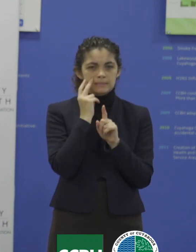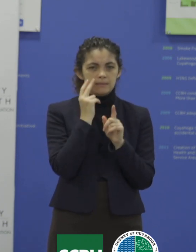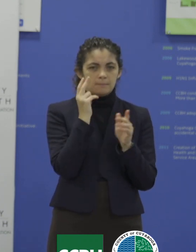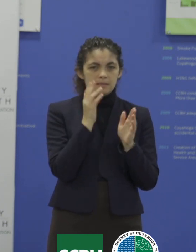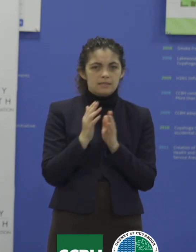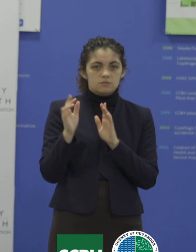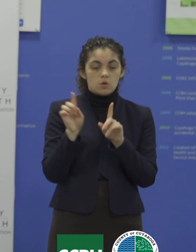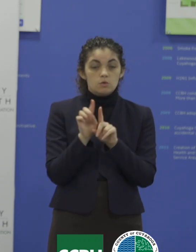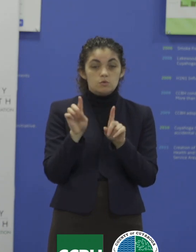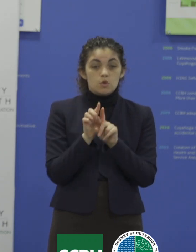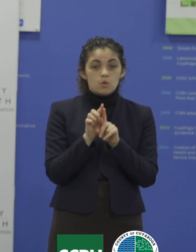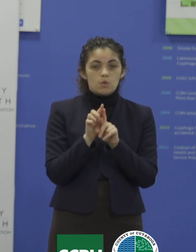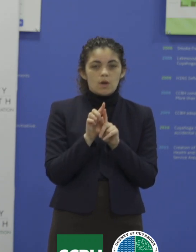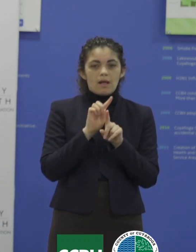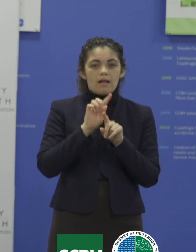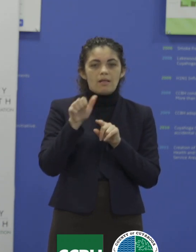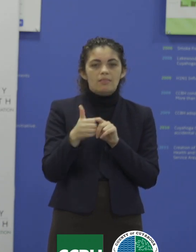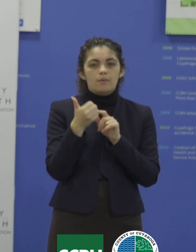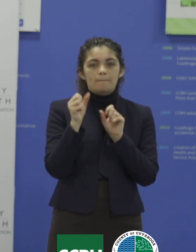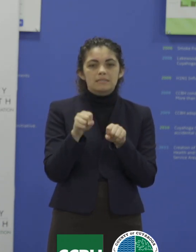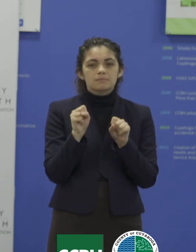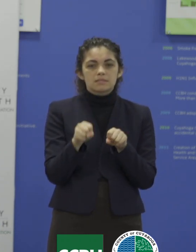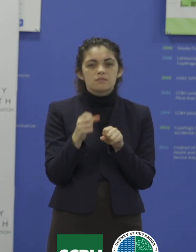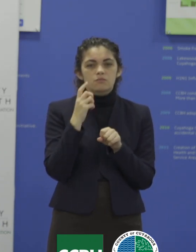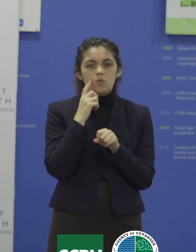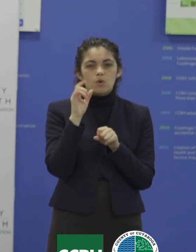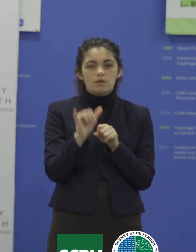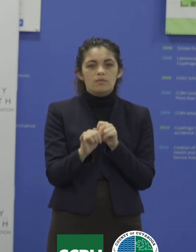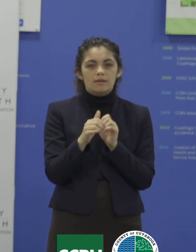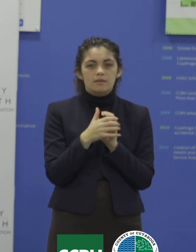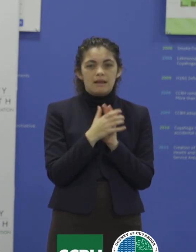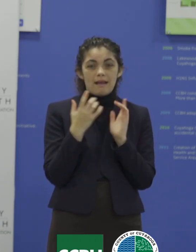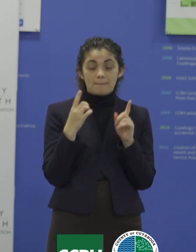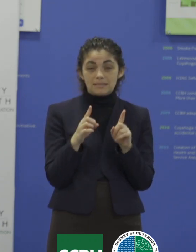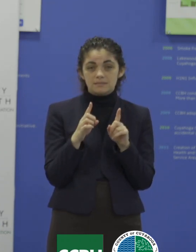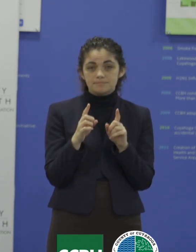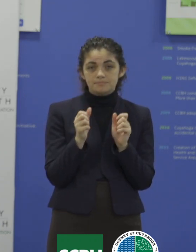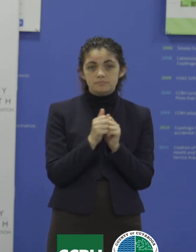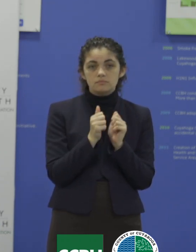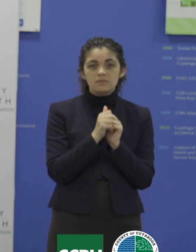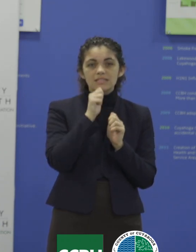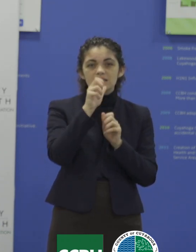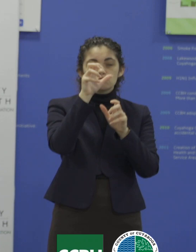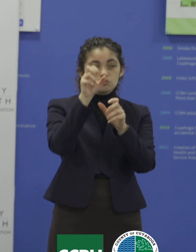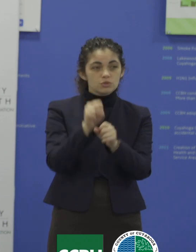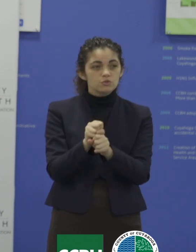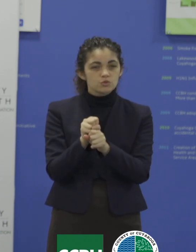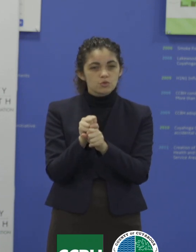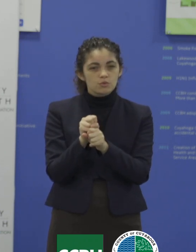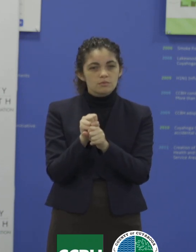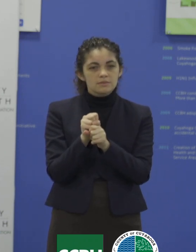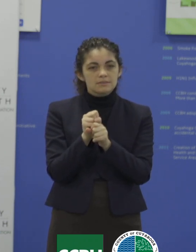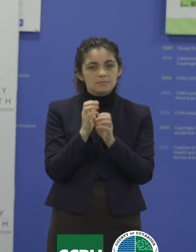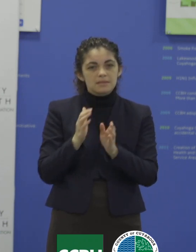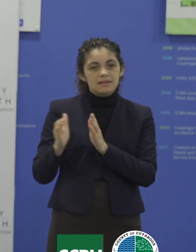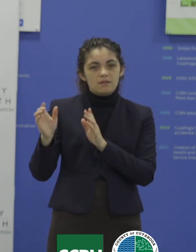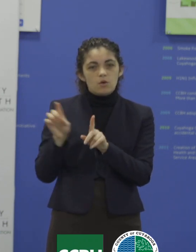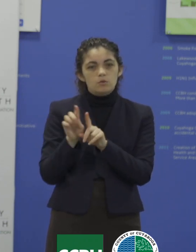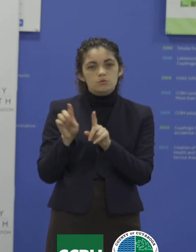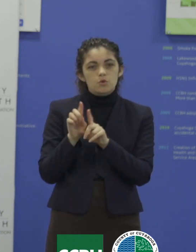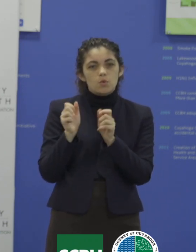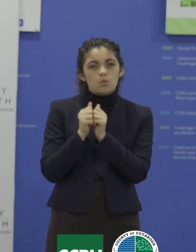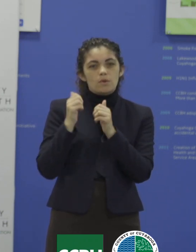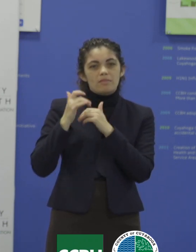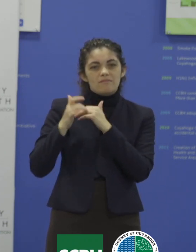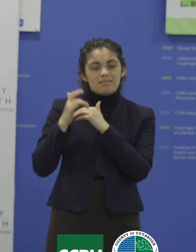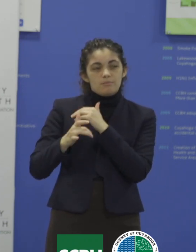and perhaps looking at novel ways to implement portions of these plans around non-traditional settings for care in the context of